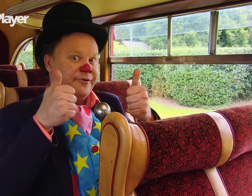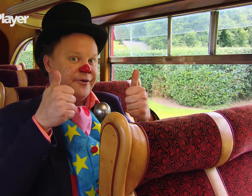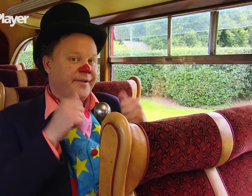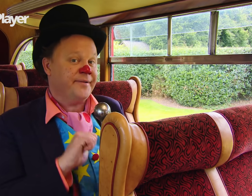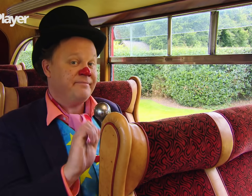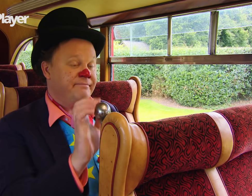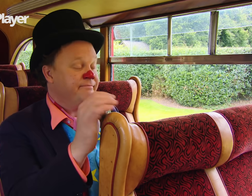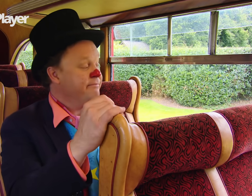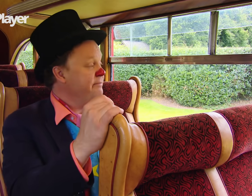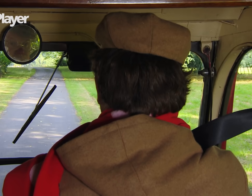wonderful.